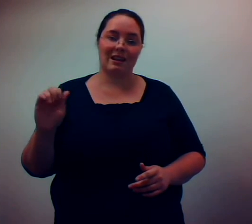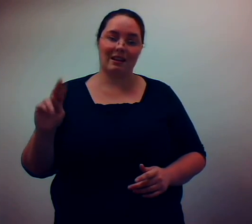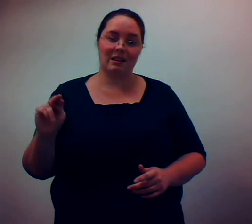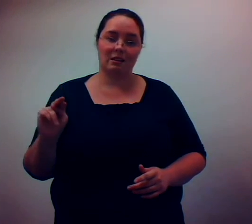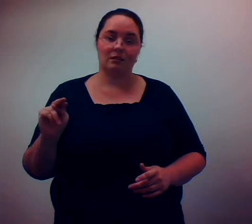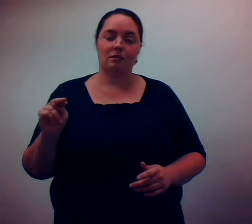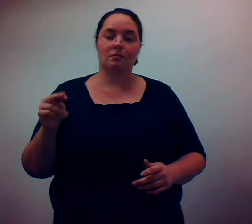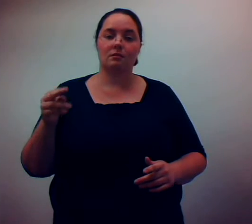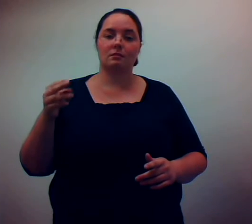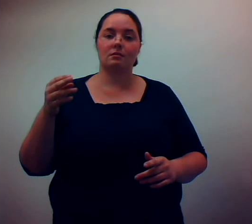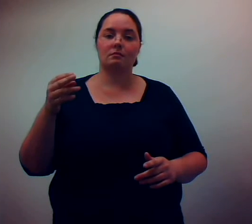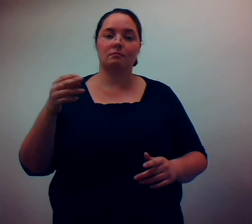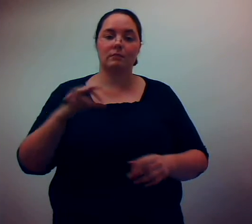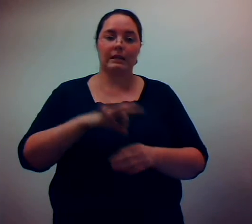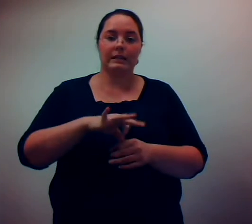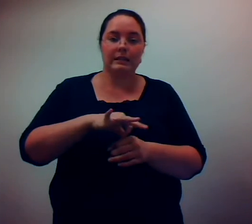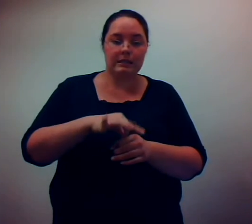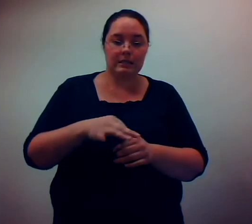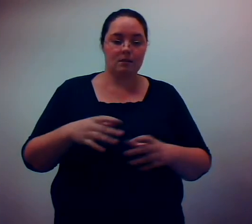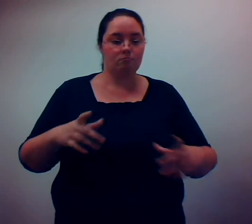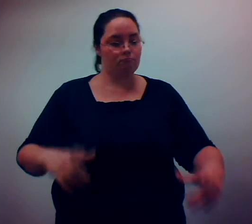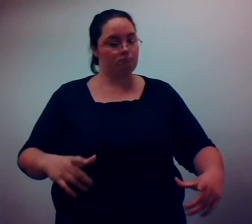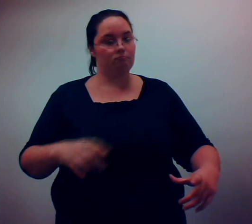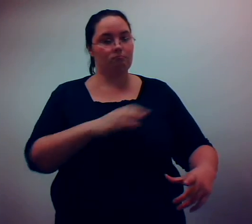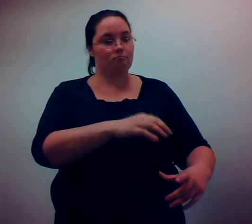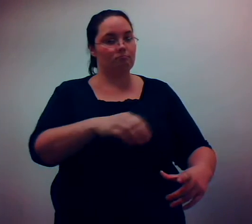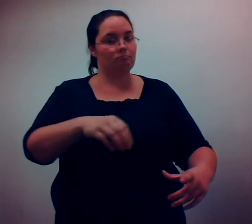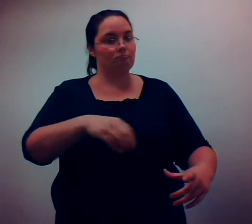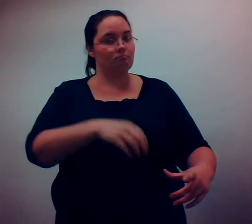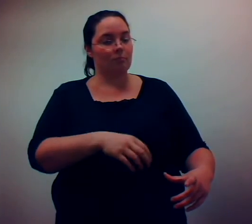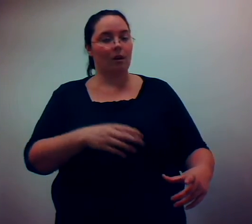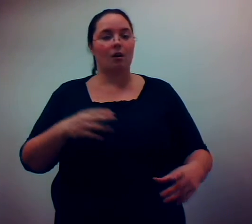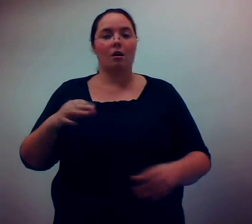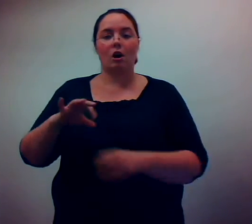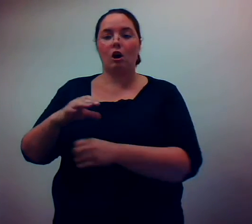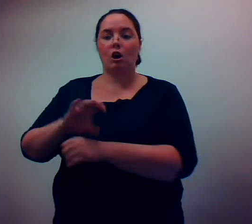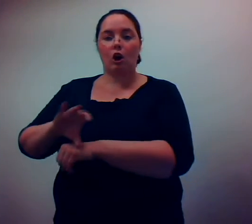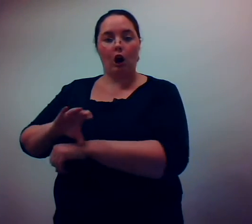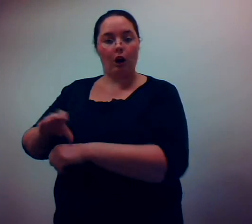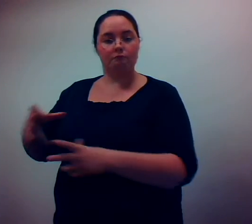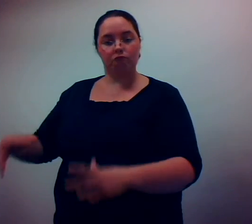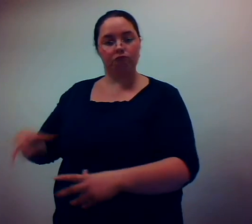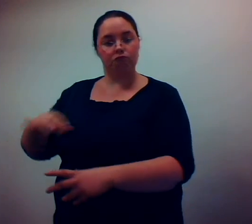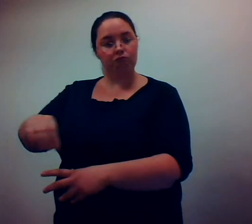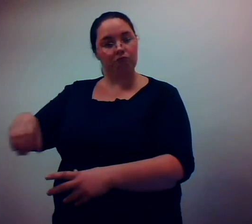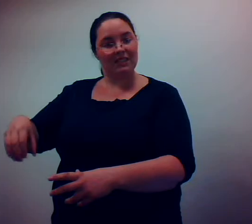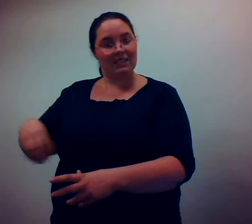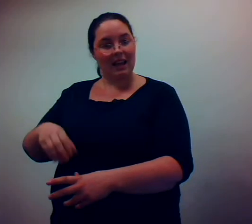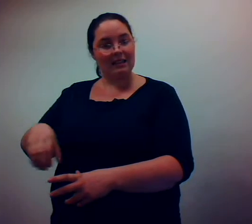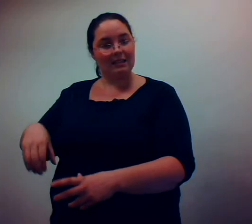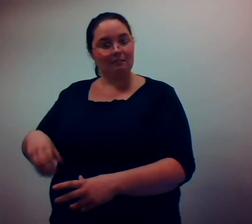then also in the room you would see a beautiful chaise longue for reclining on.